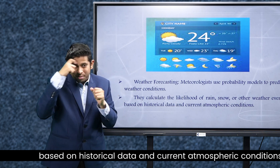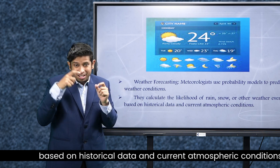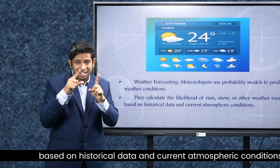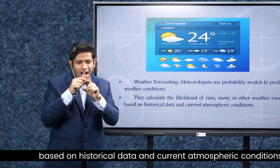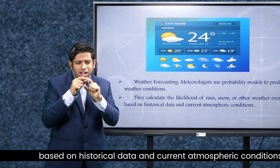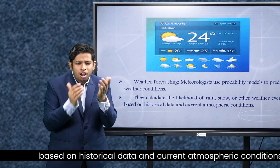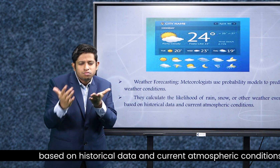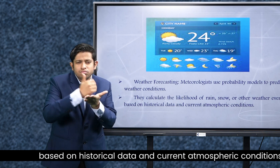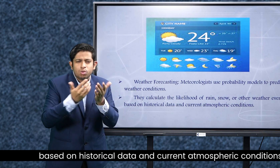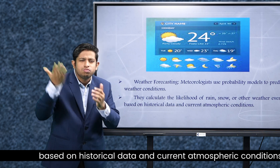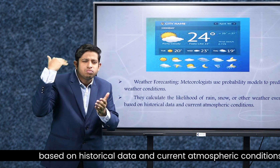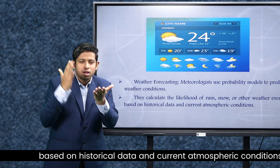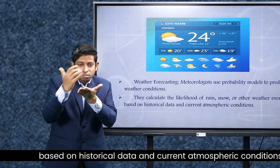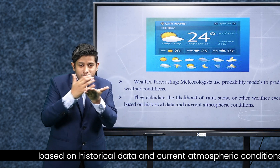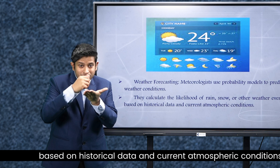and current atmospheric conditions.